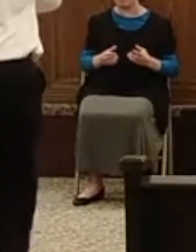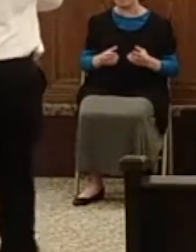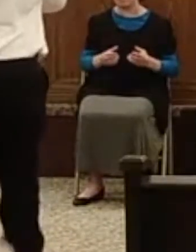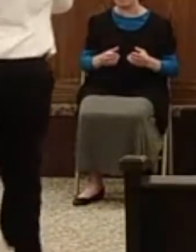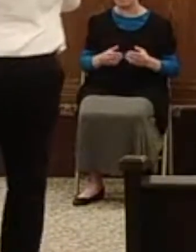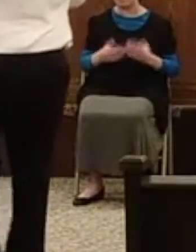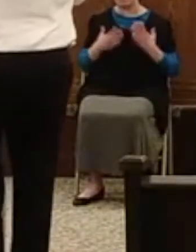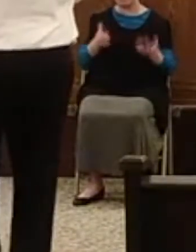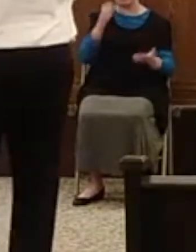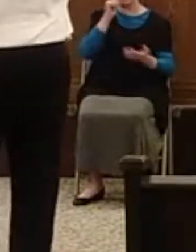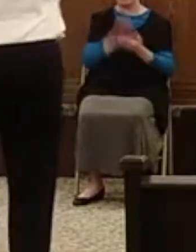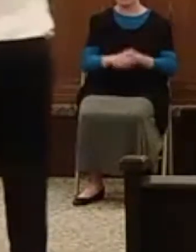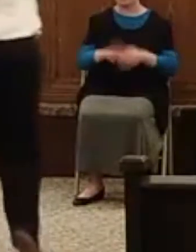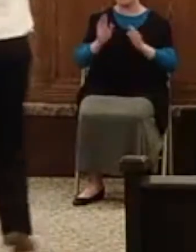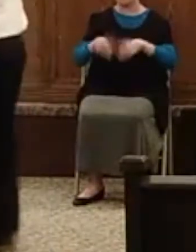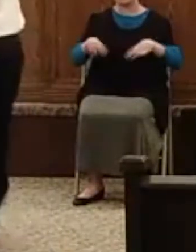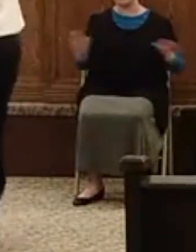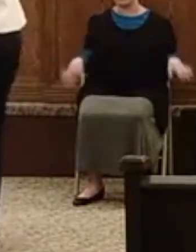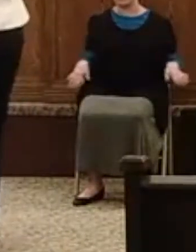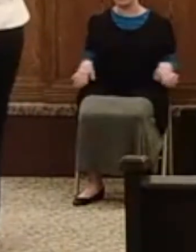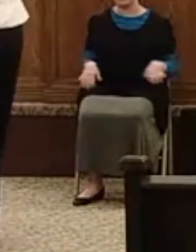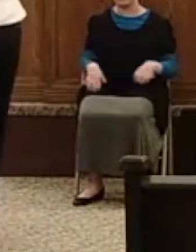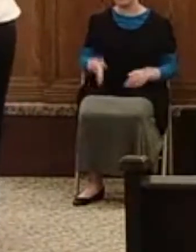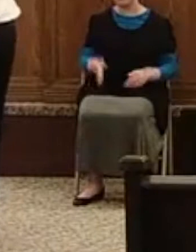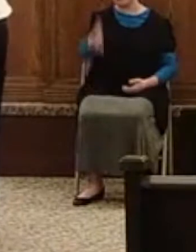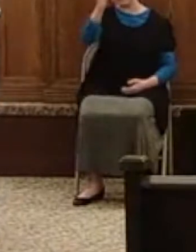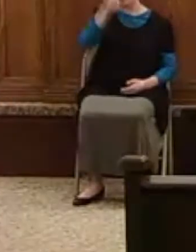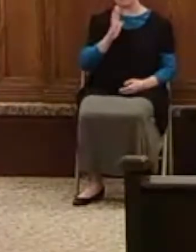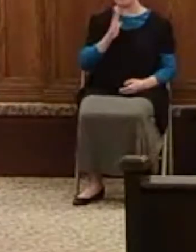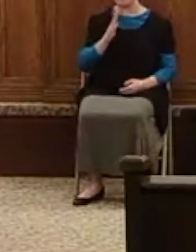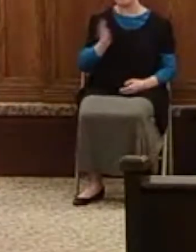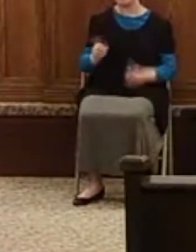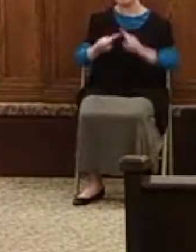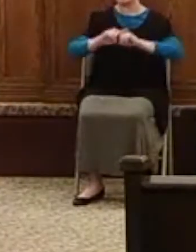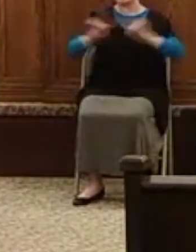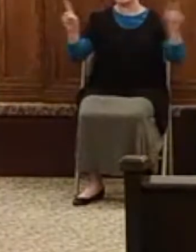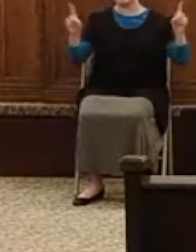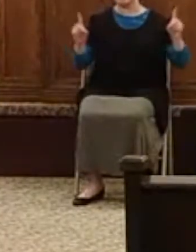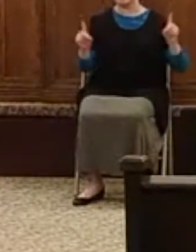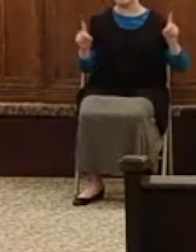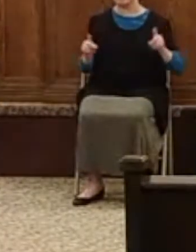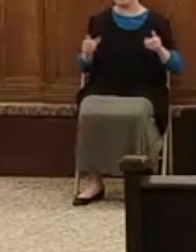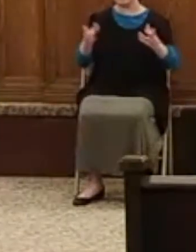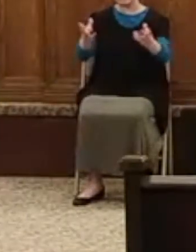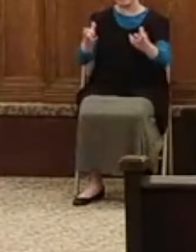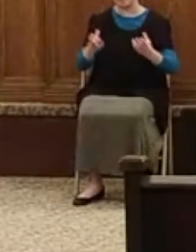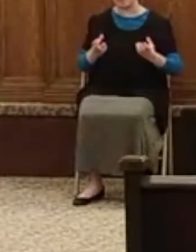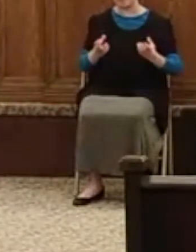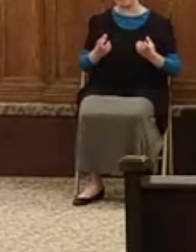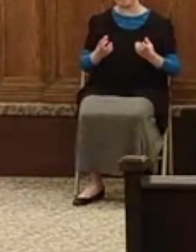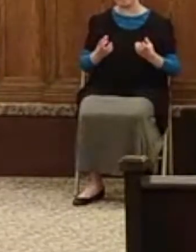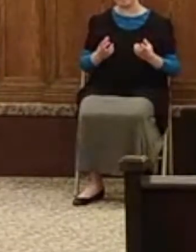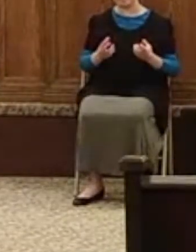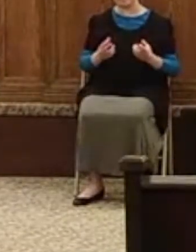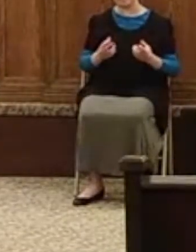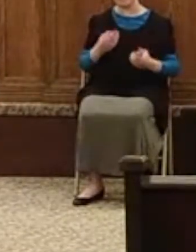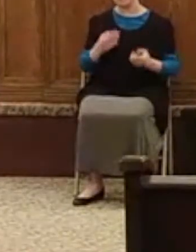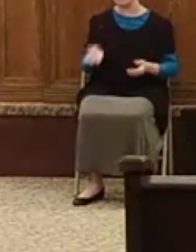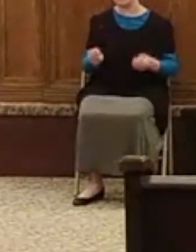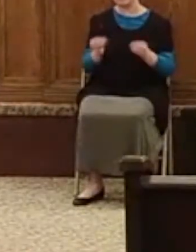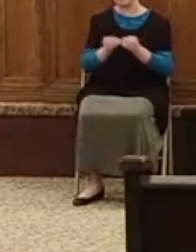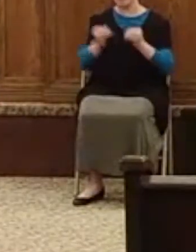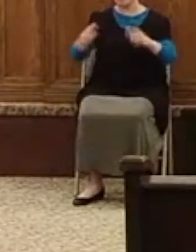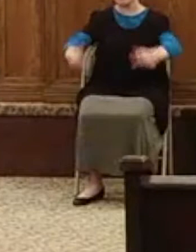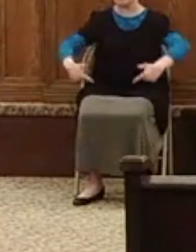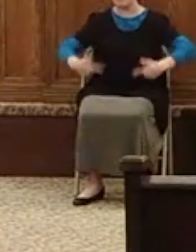lifestyle of abuse to my wife and to my children. I said, God, if there's something different, that's what I want. Yeah. If there's